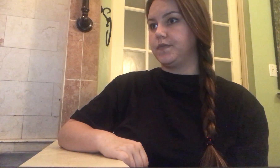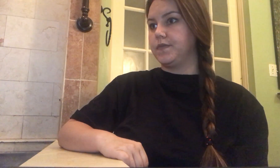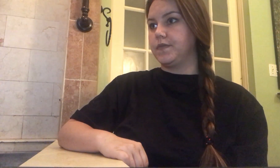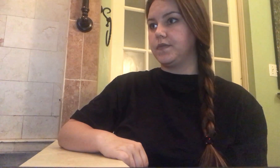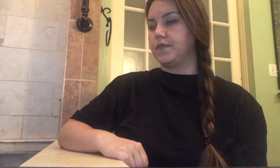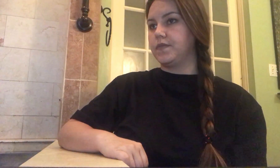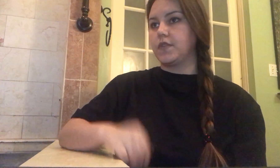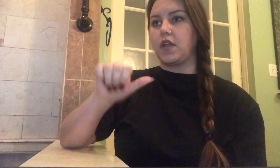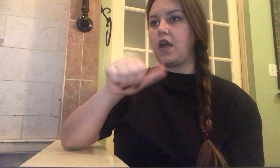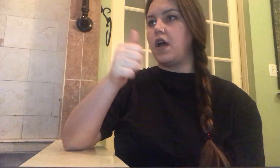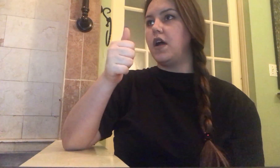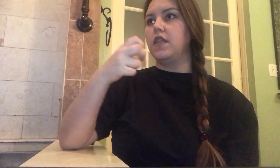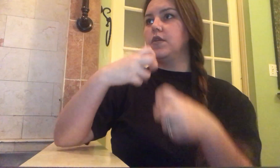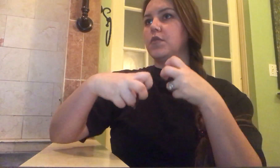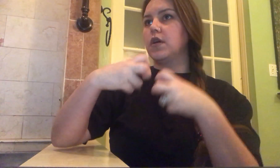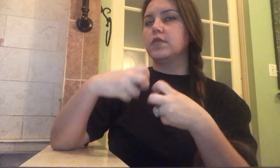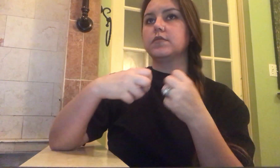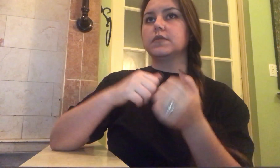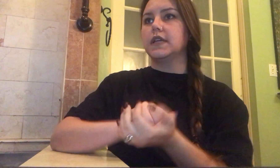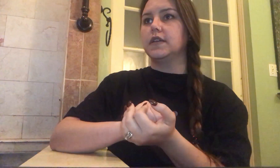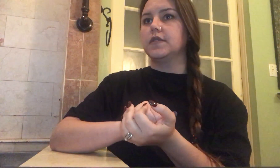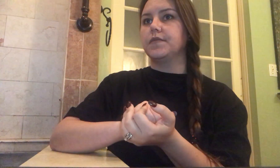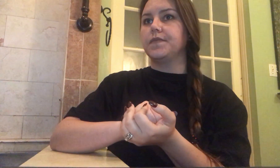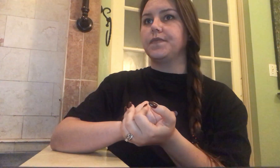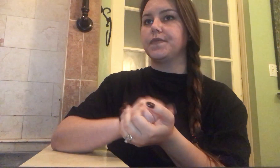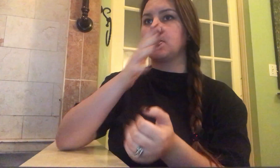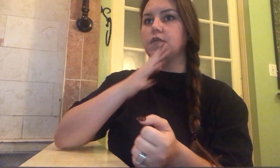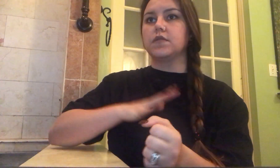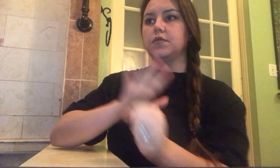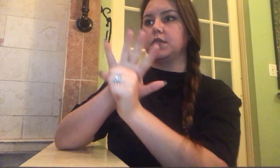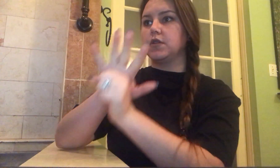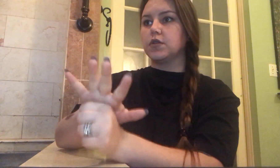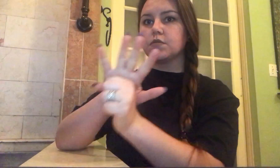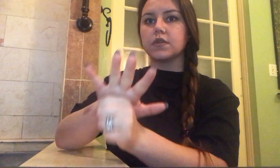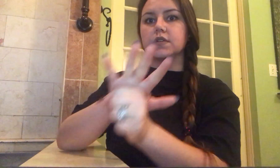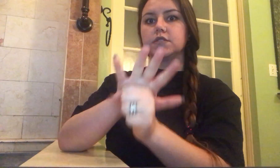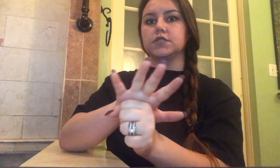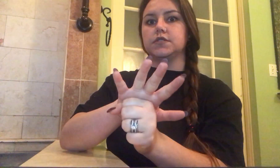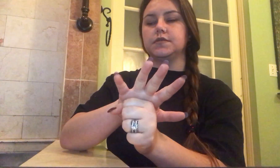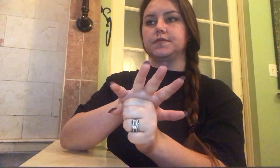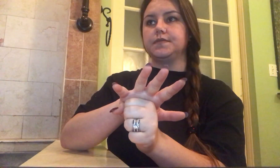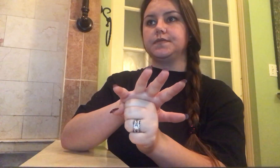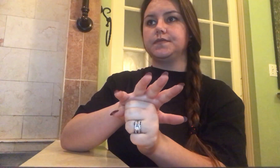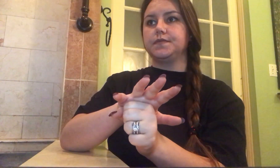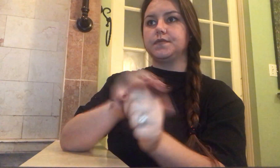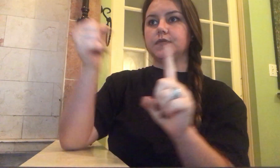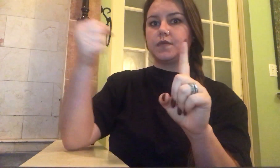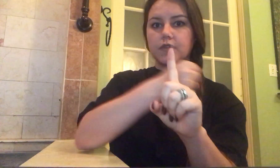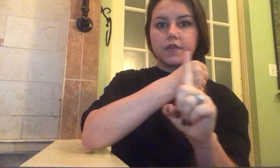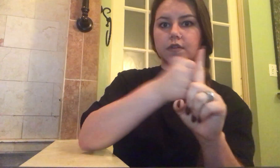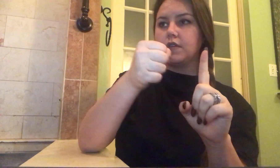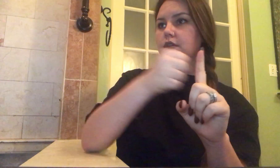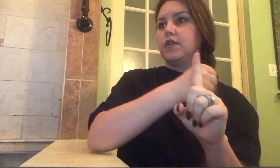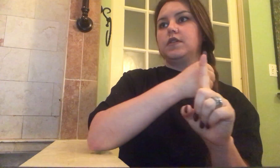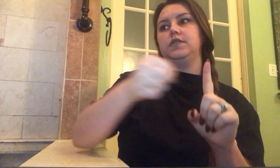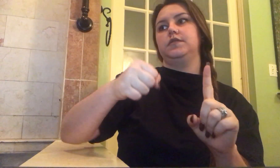violence every year. Just in the United States, 10 million people a year are physically abused by an intimate partner. 1 out of